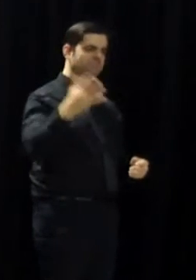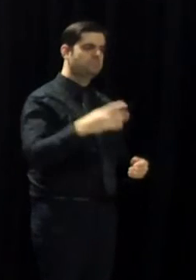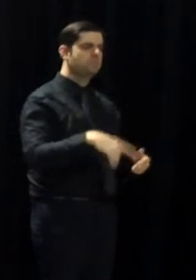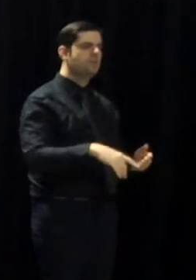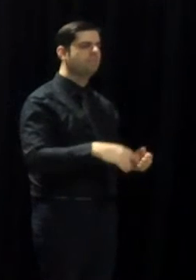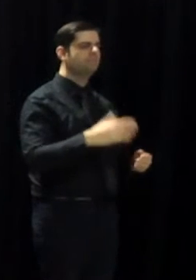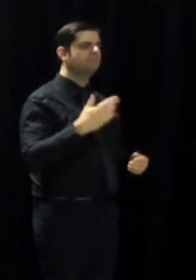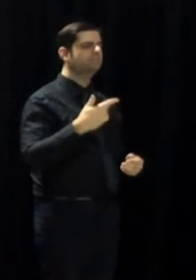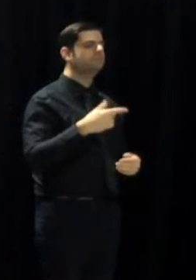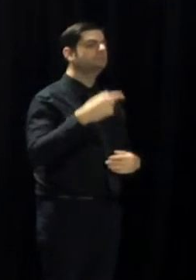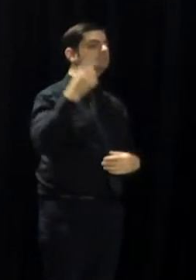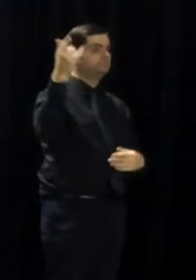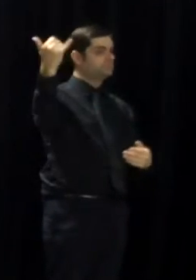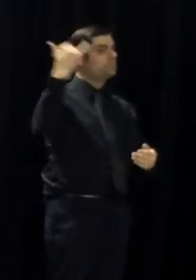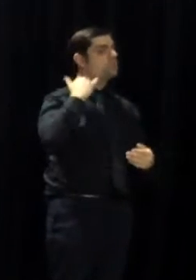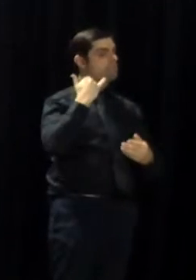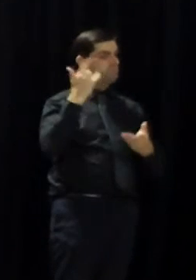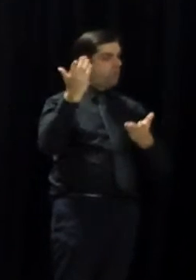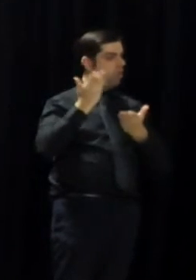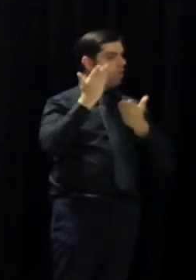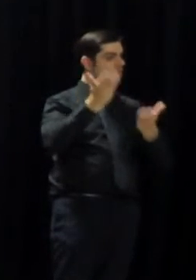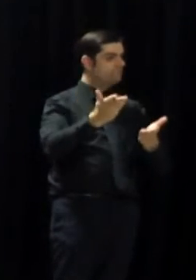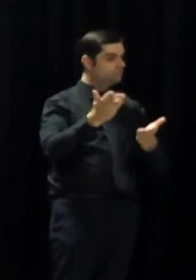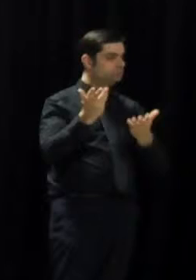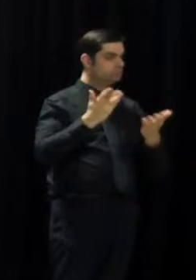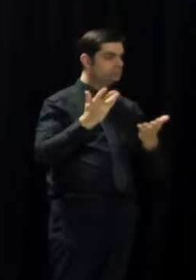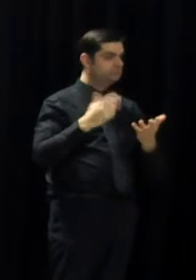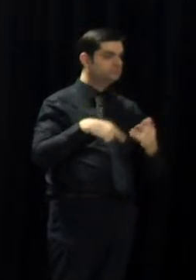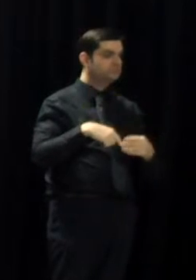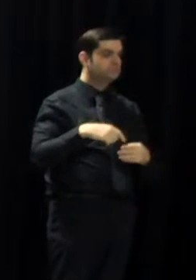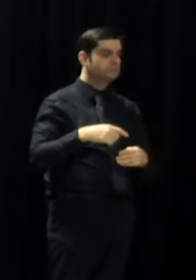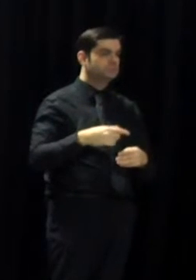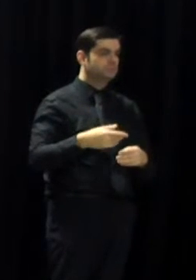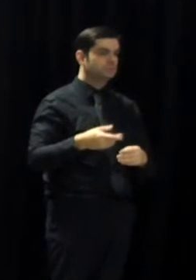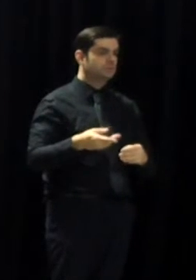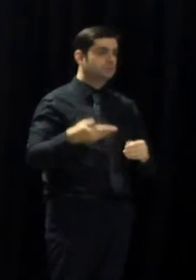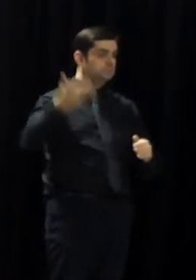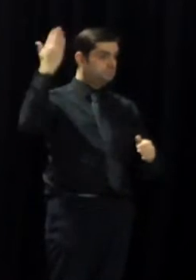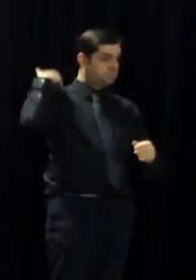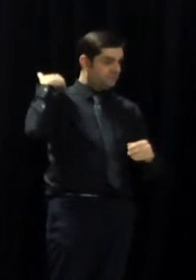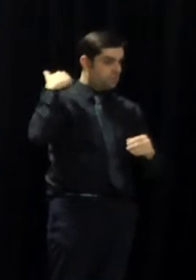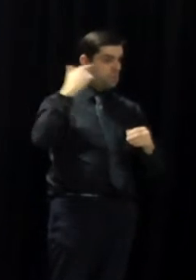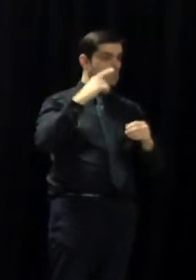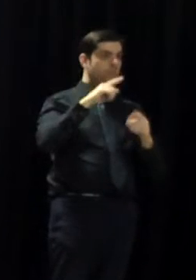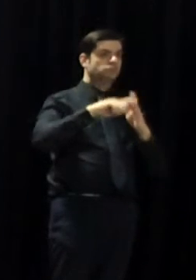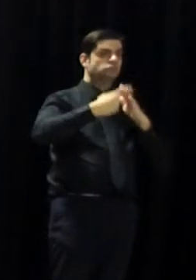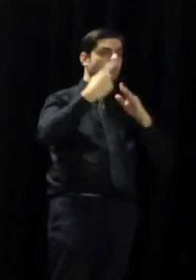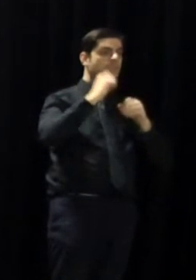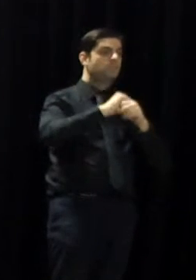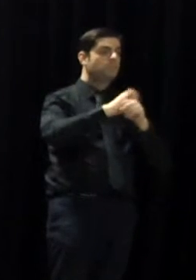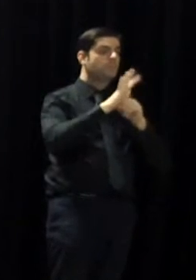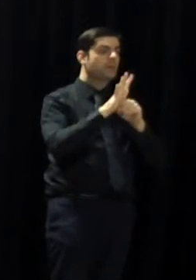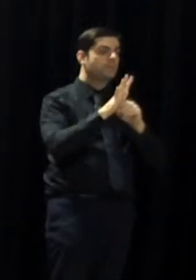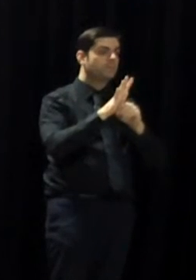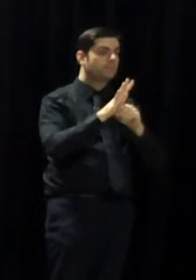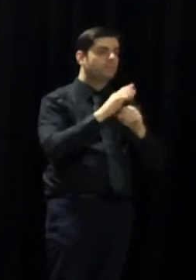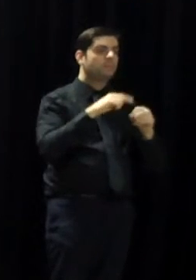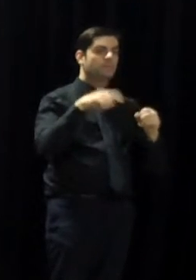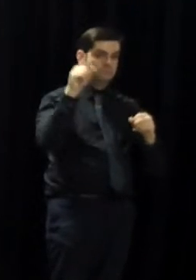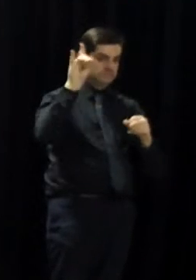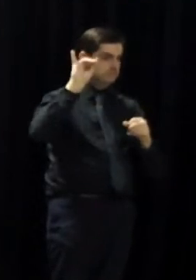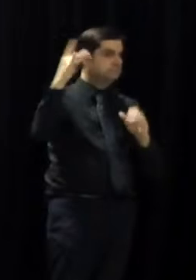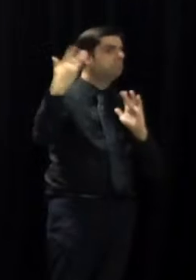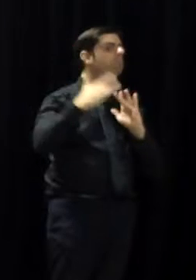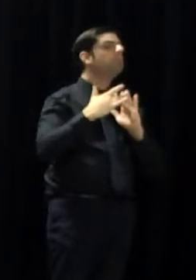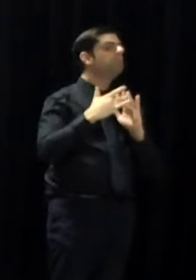services in the pandemic. They reached back out when they heard us talking about our efforts related to investigations. They're offering up